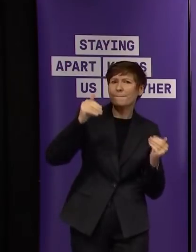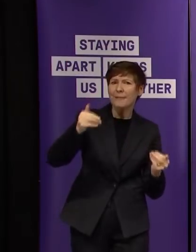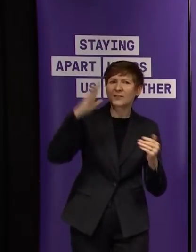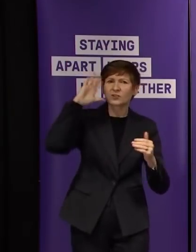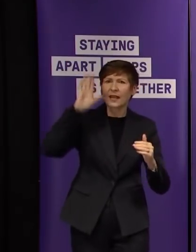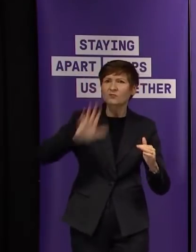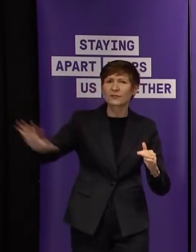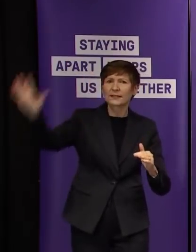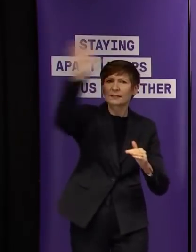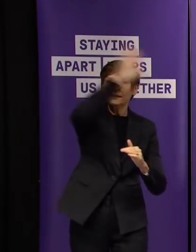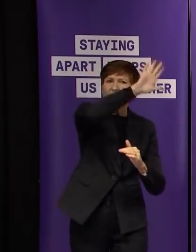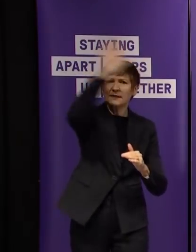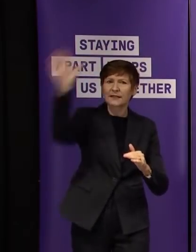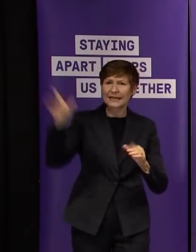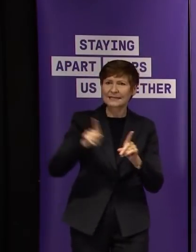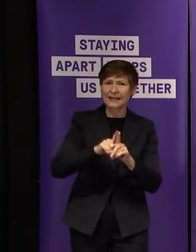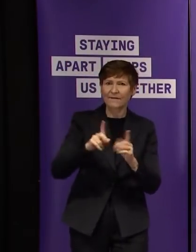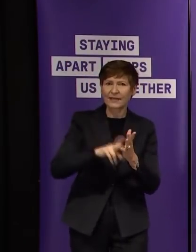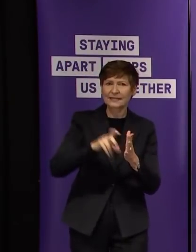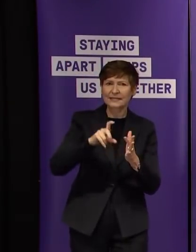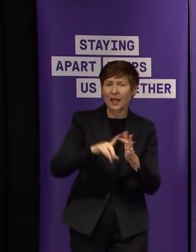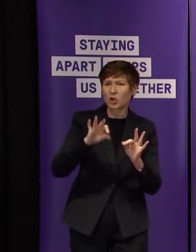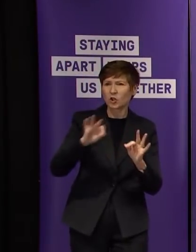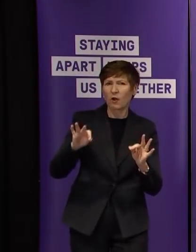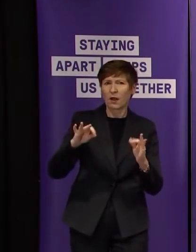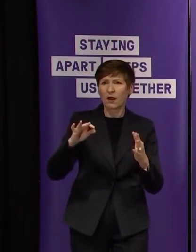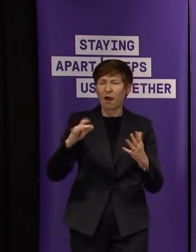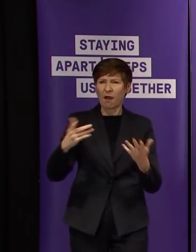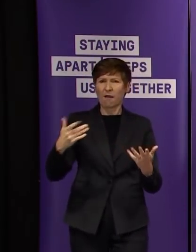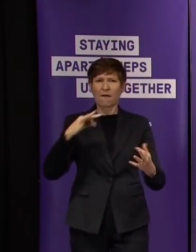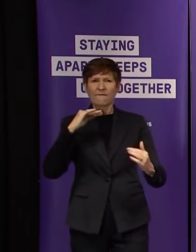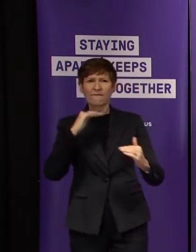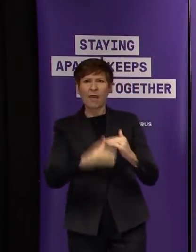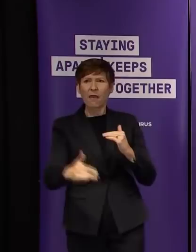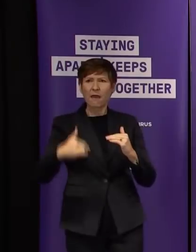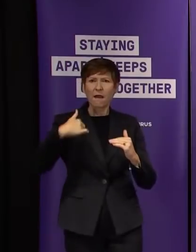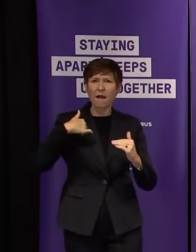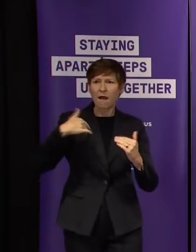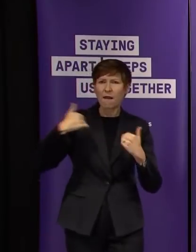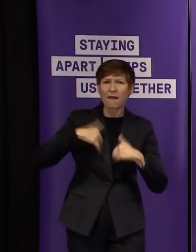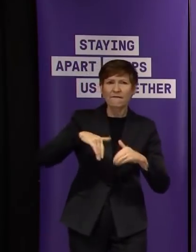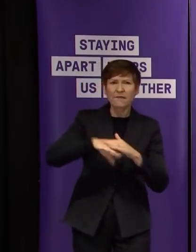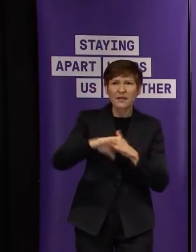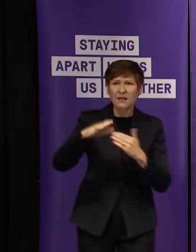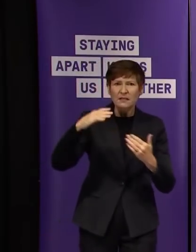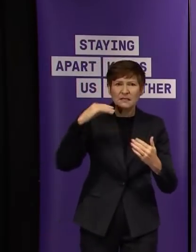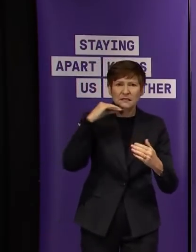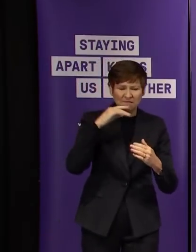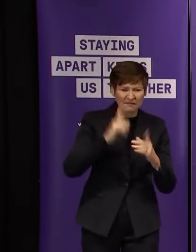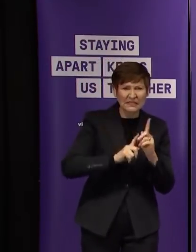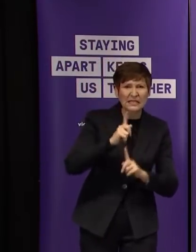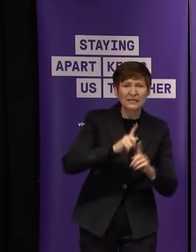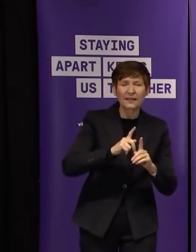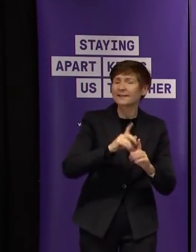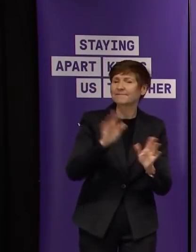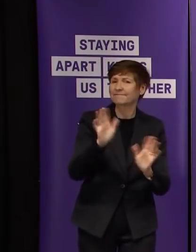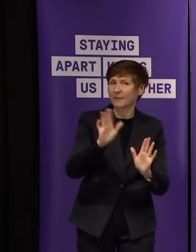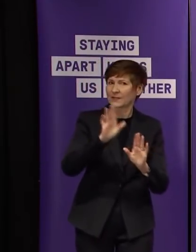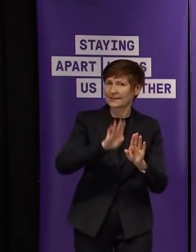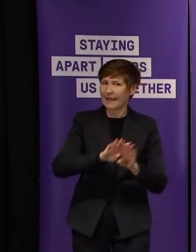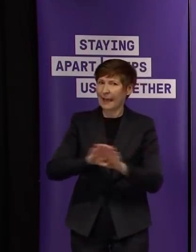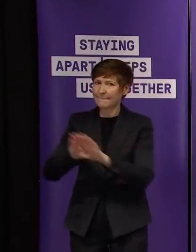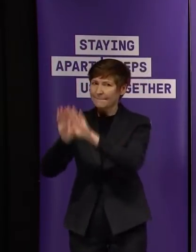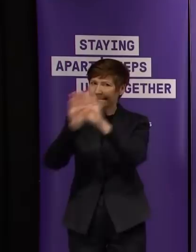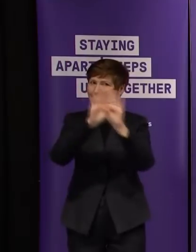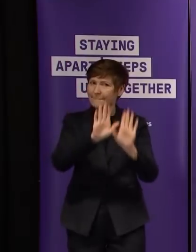that first week will be the same. So students learning remotely, VCE, VCAL students coming into